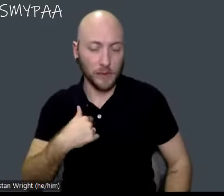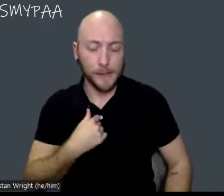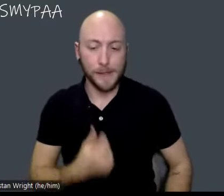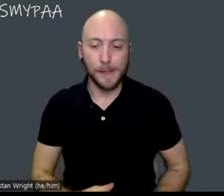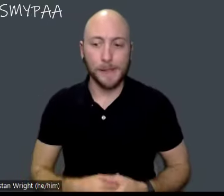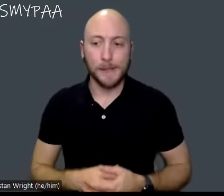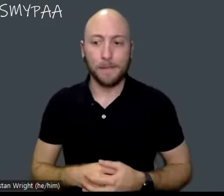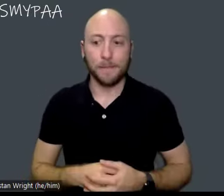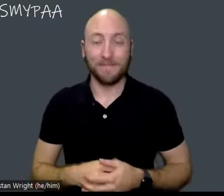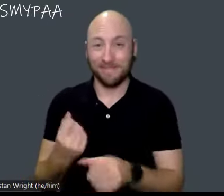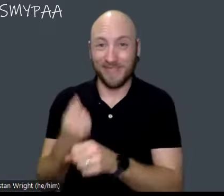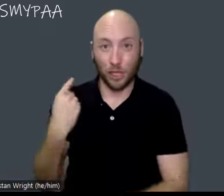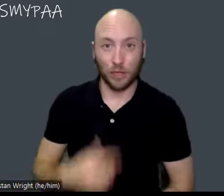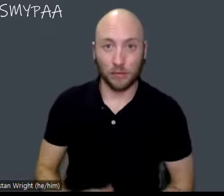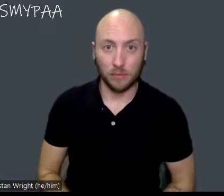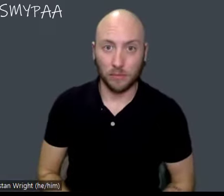and that was last year.